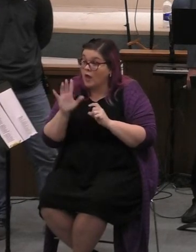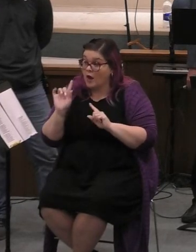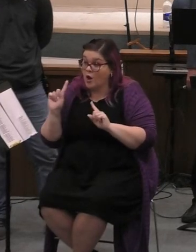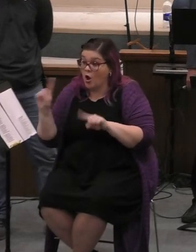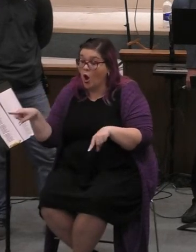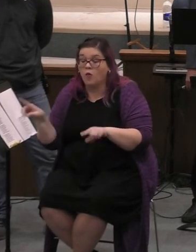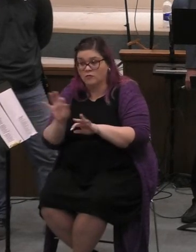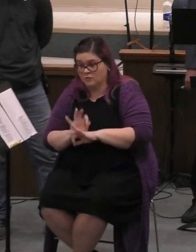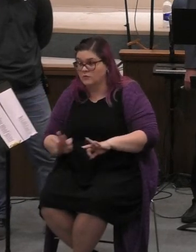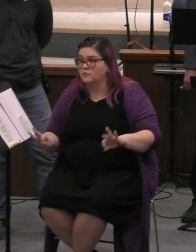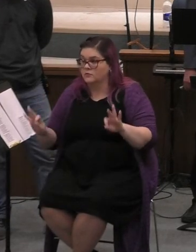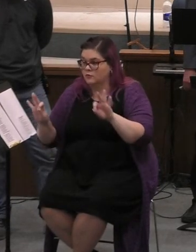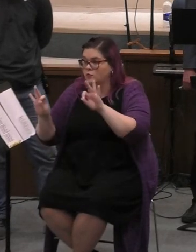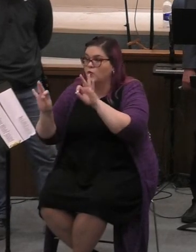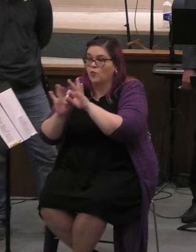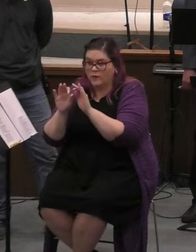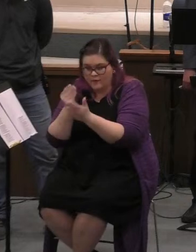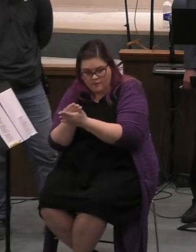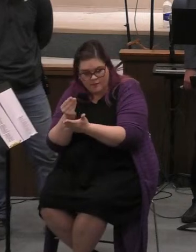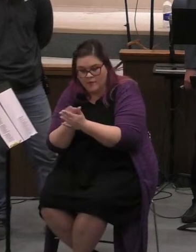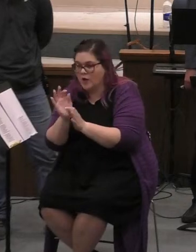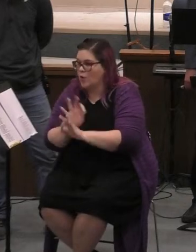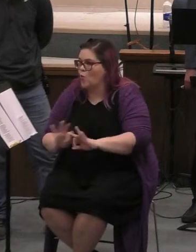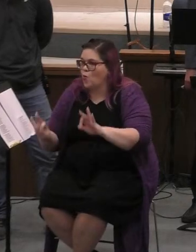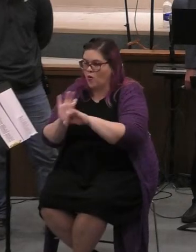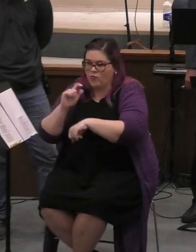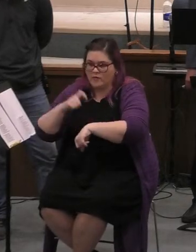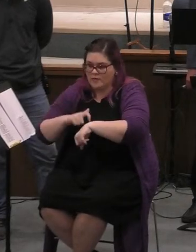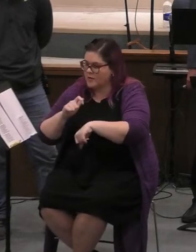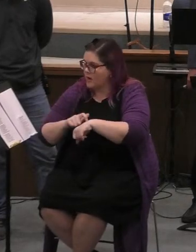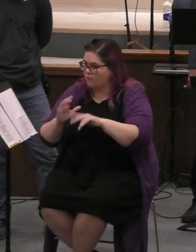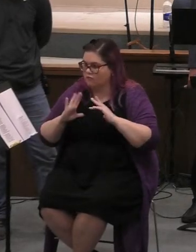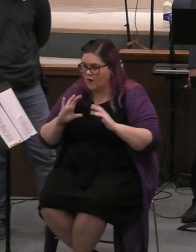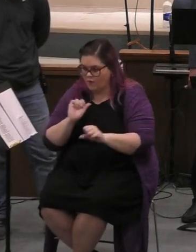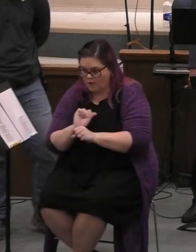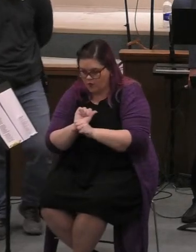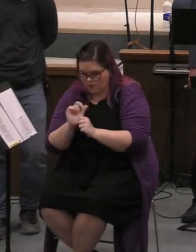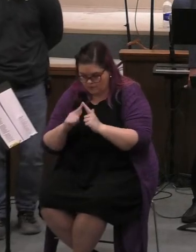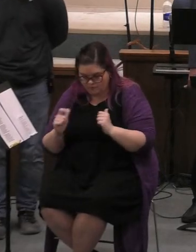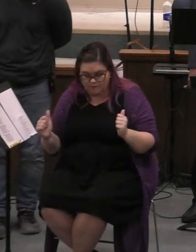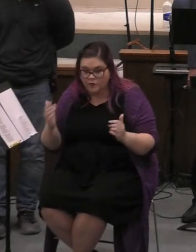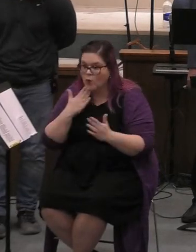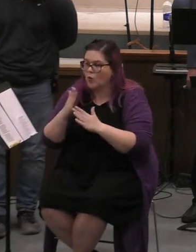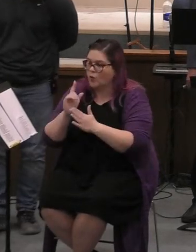It's well worth the trip and the investment. So good week. God was good.